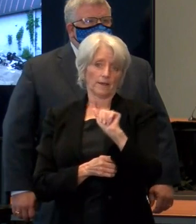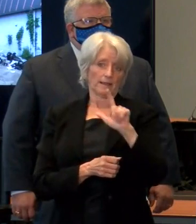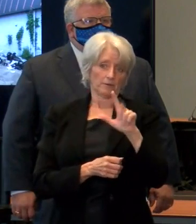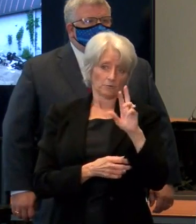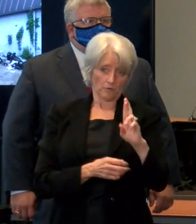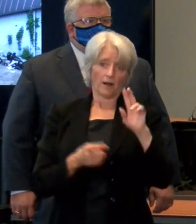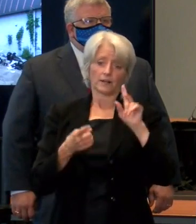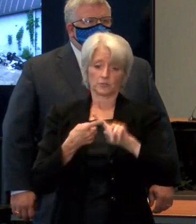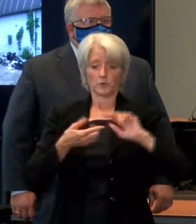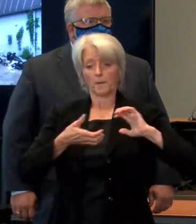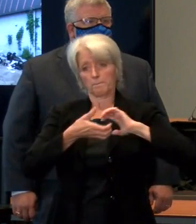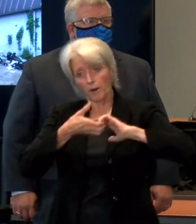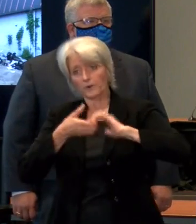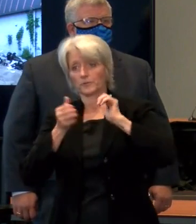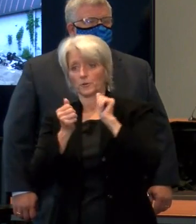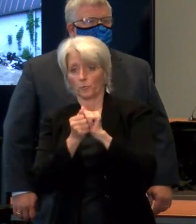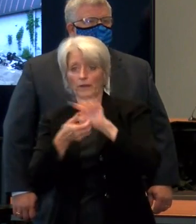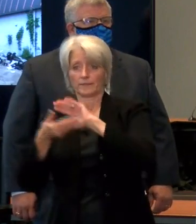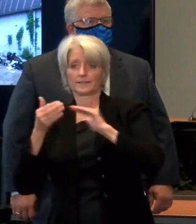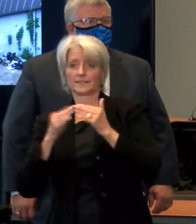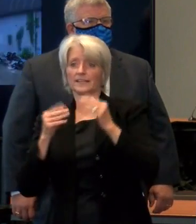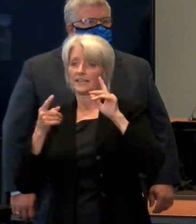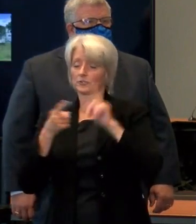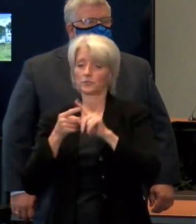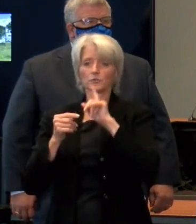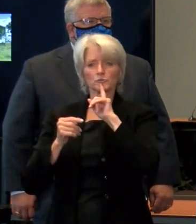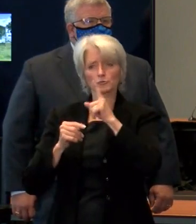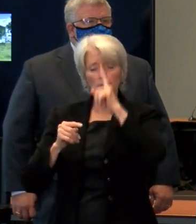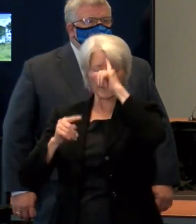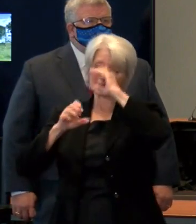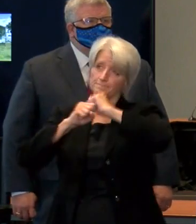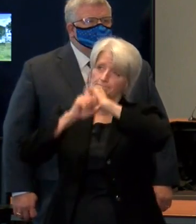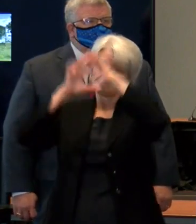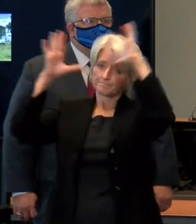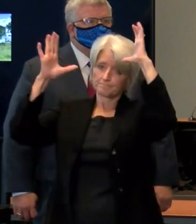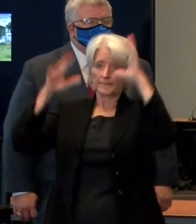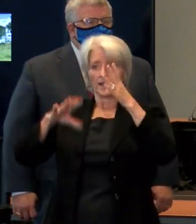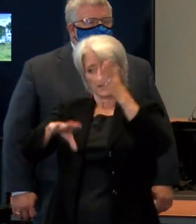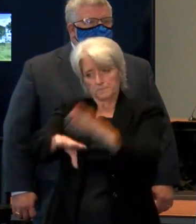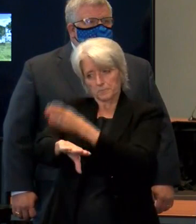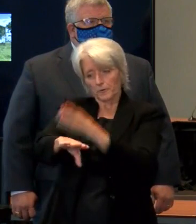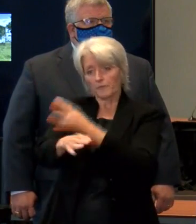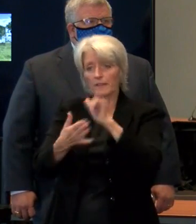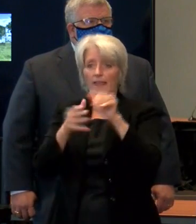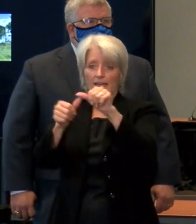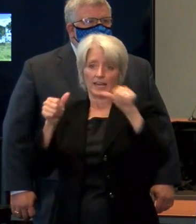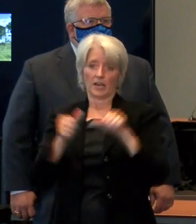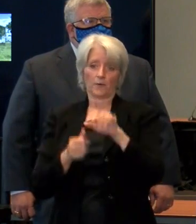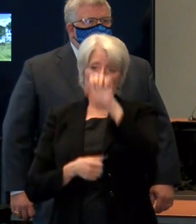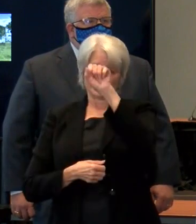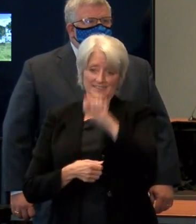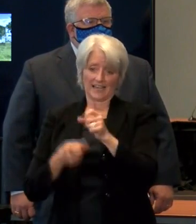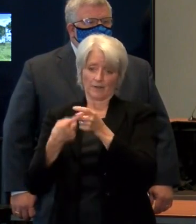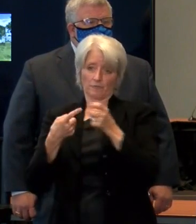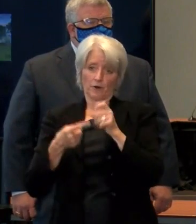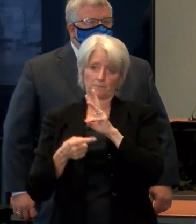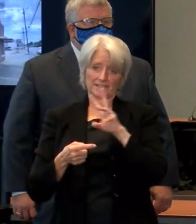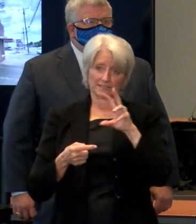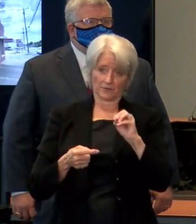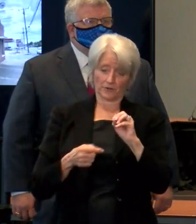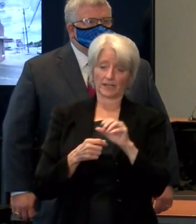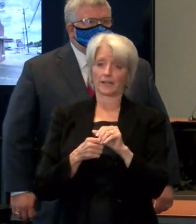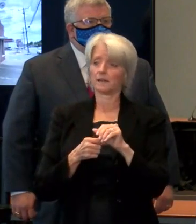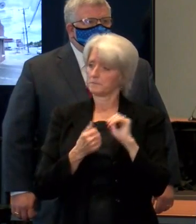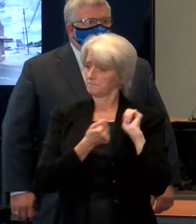partnering with the city of Little Rock to truly reimagine and reinvest and to revitalize this particular area south of 630. As we all